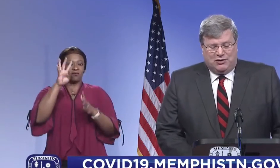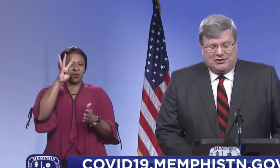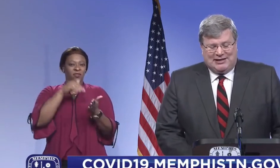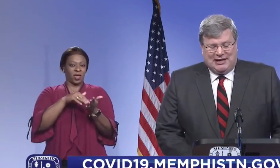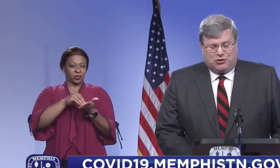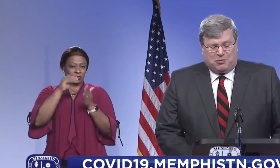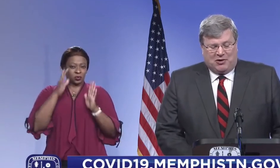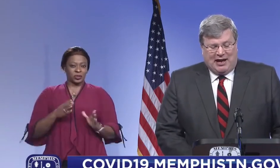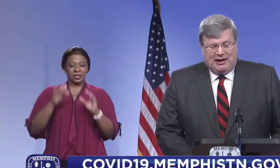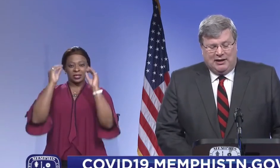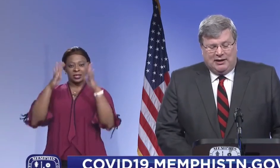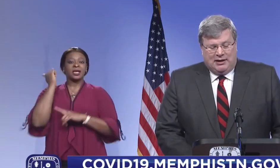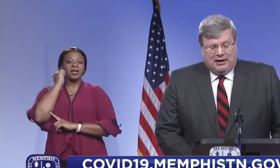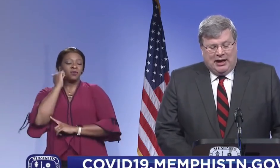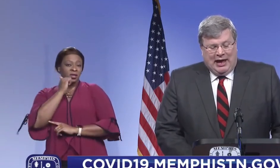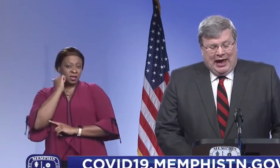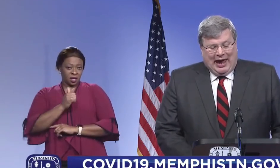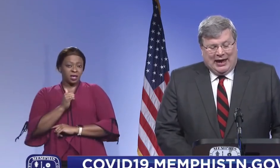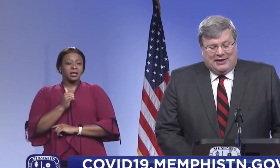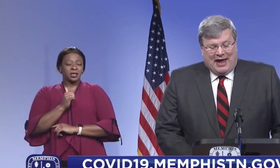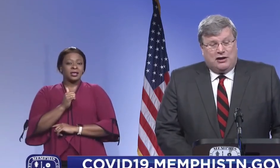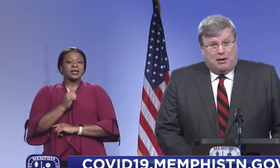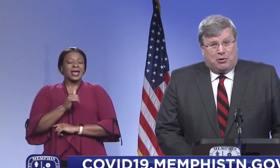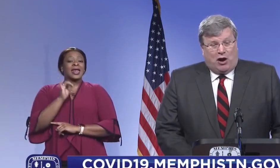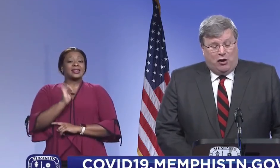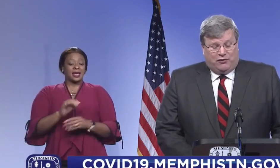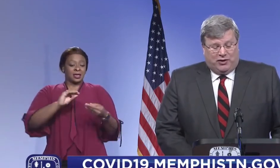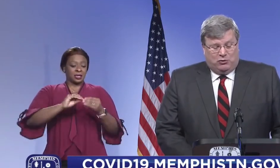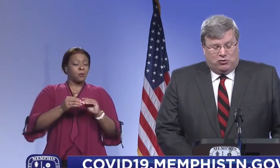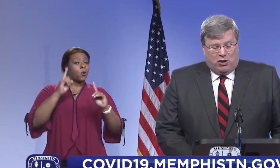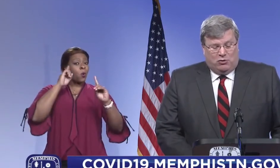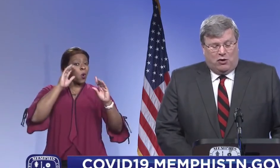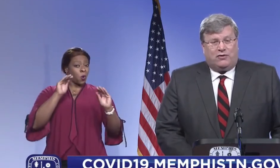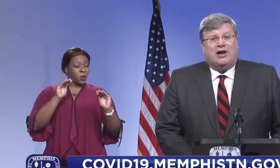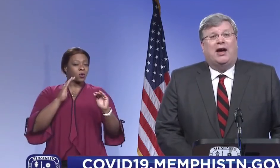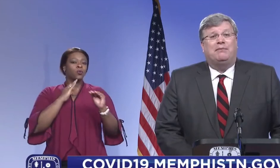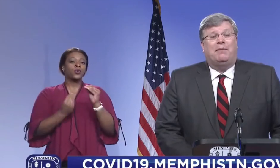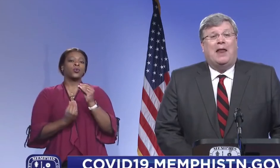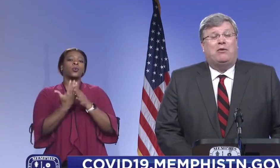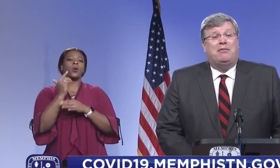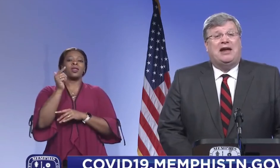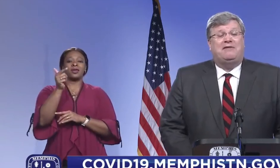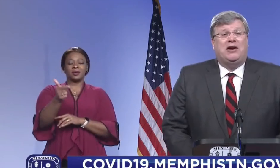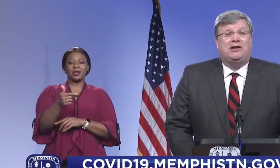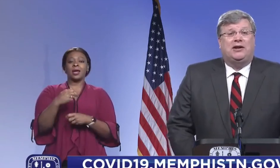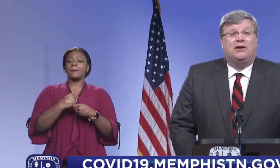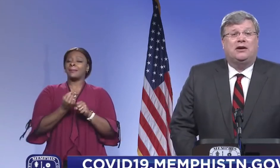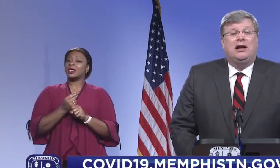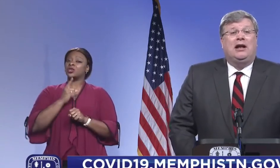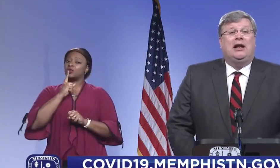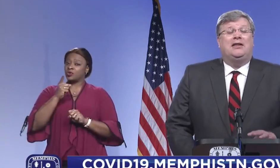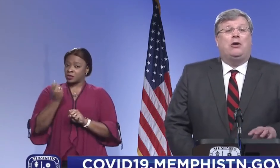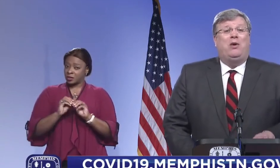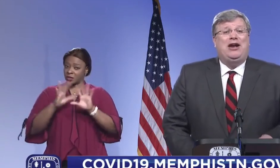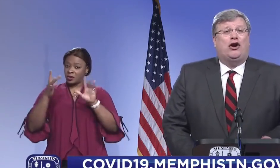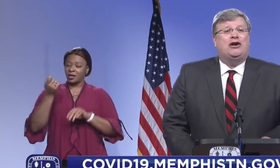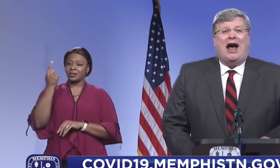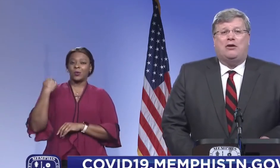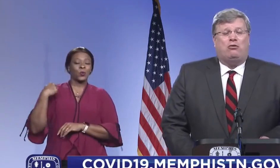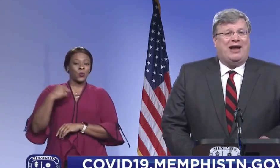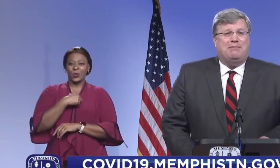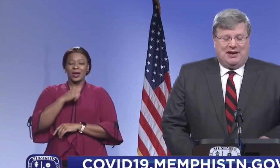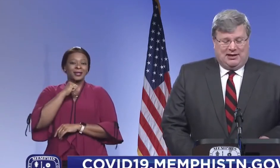students and teachers per day, and that number hopefully will grow over time. I want to make it very clear that we are